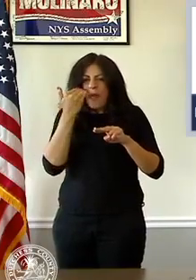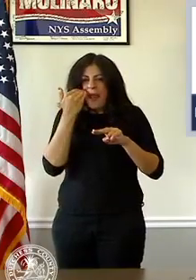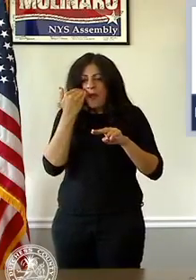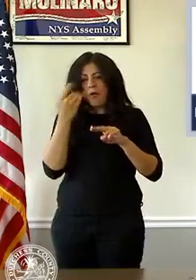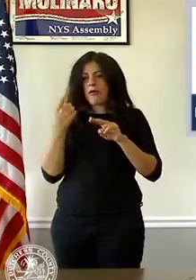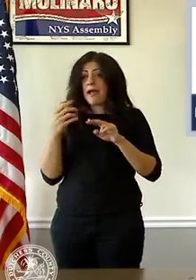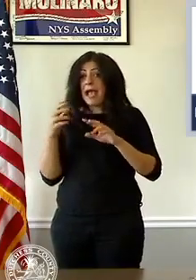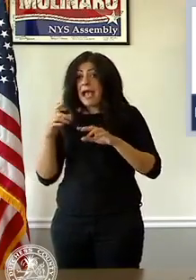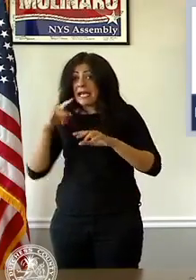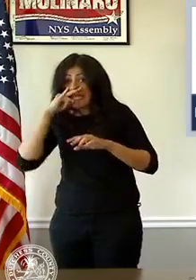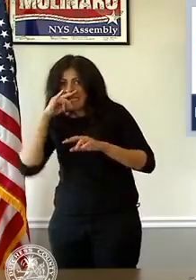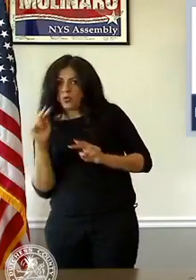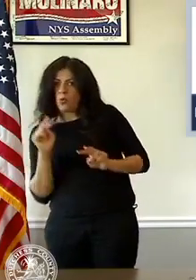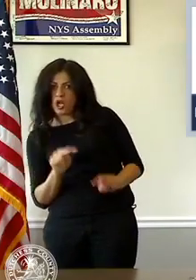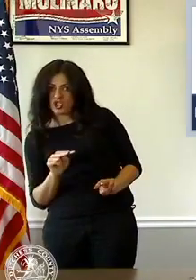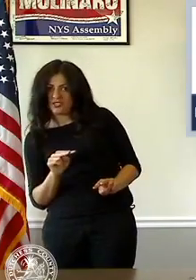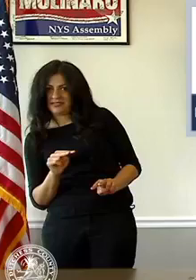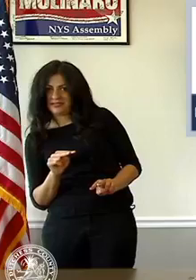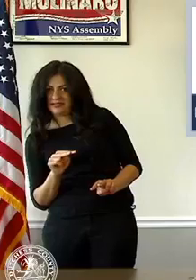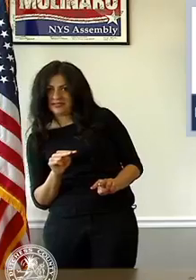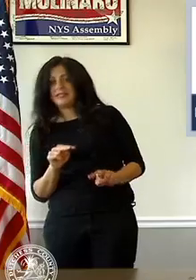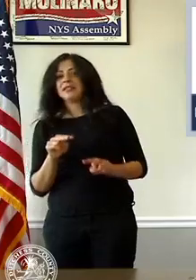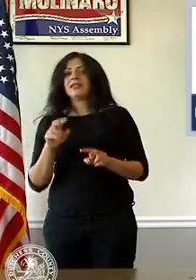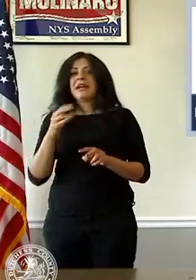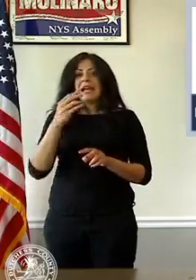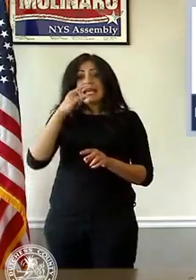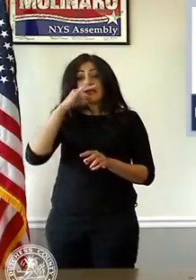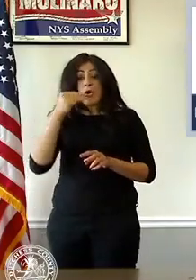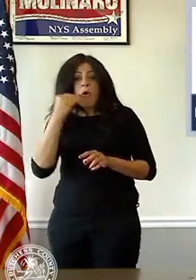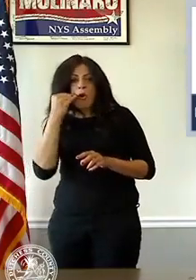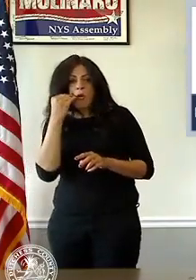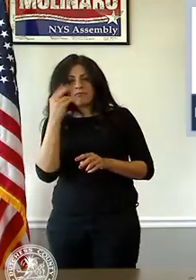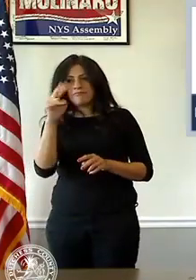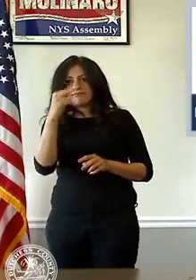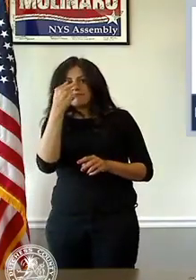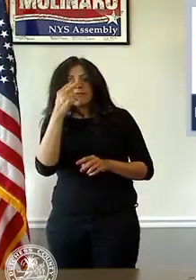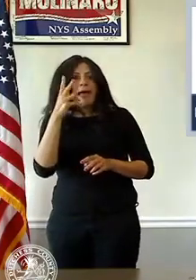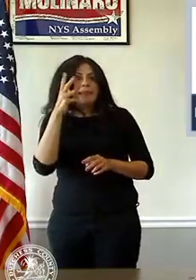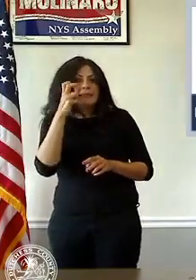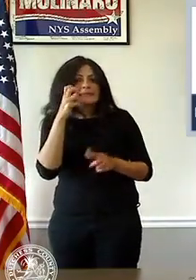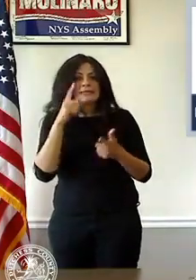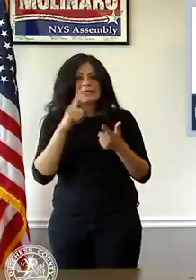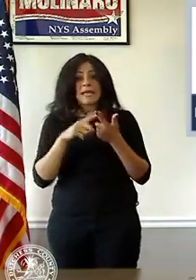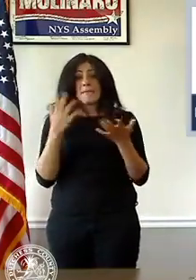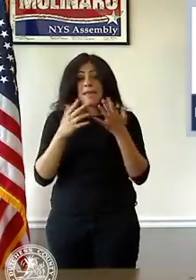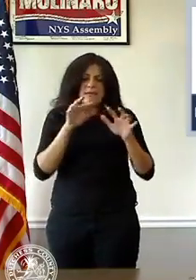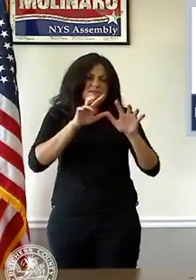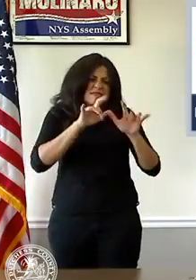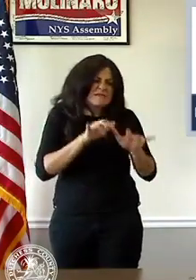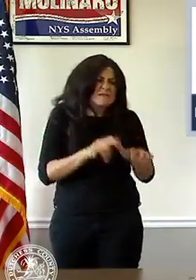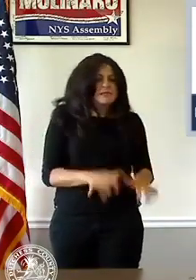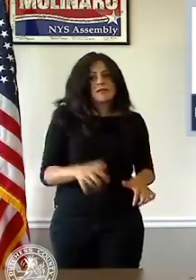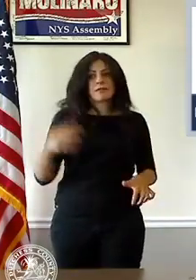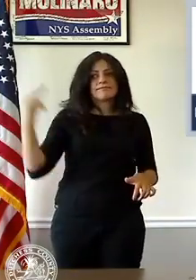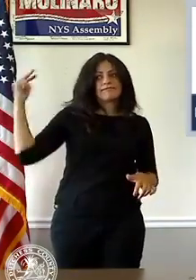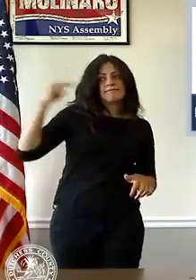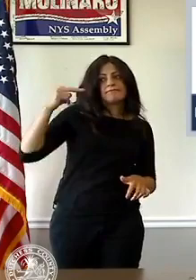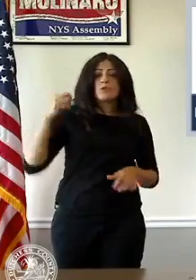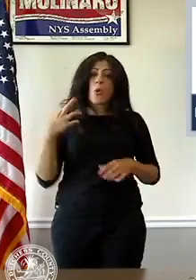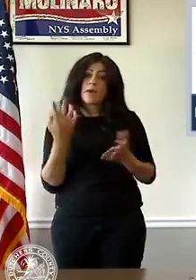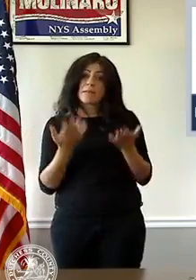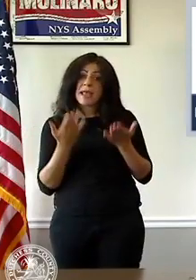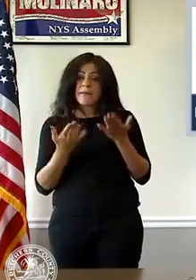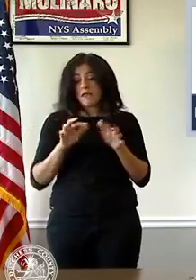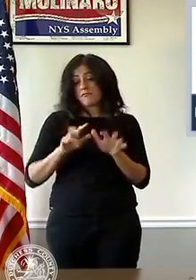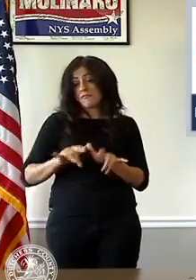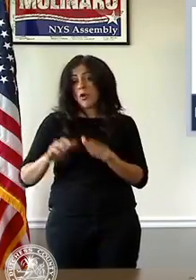kids. They're home with us. They hear us. They see us. Maybe they're looking over our shoulders while we're typing. Maybe we're typing with them. They turn